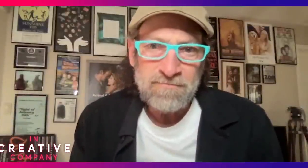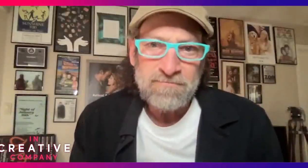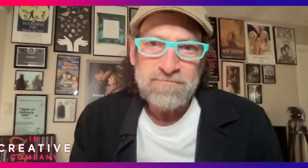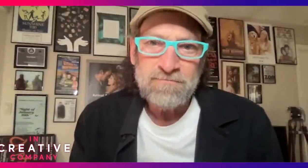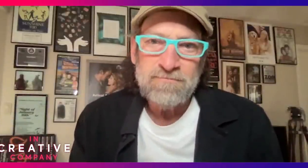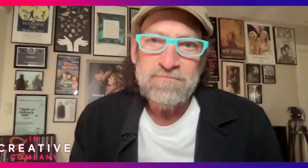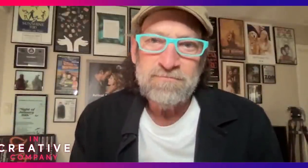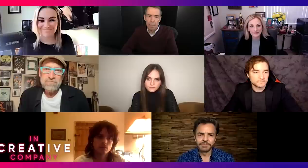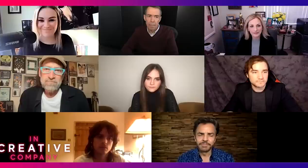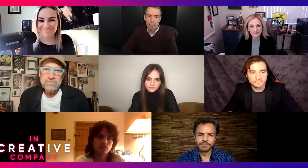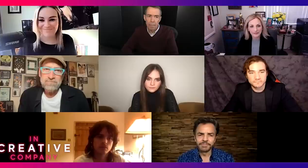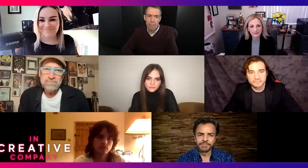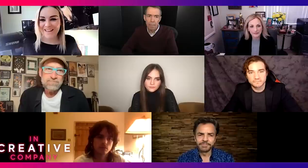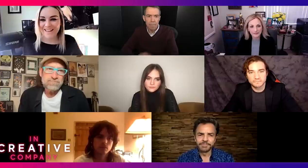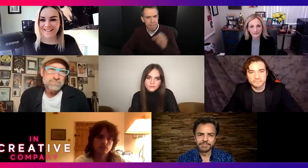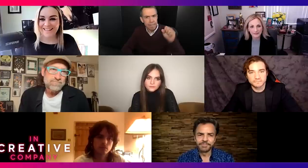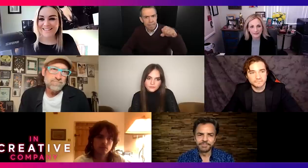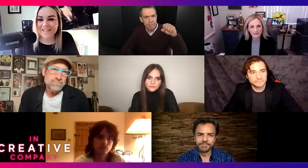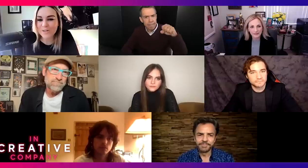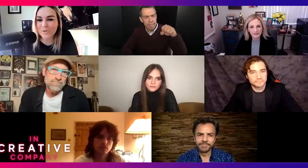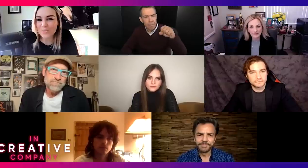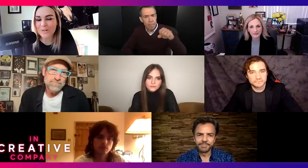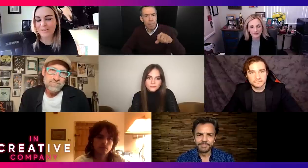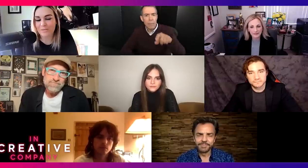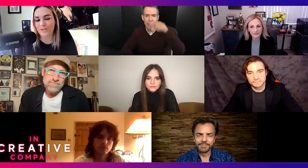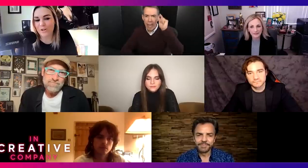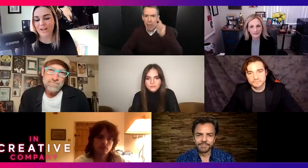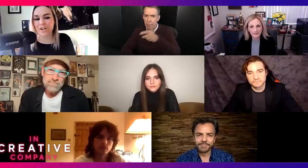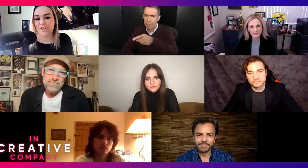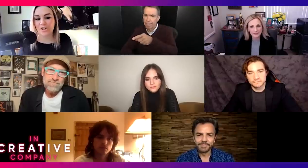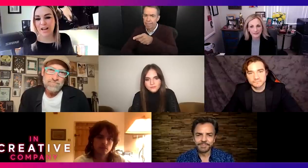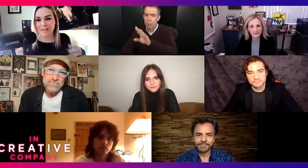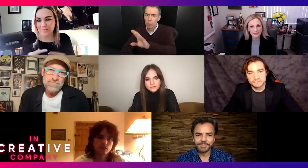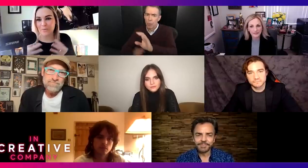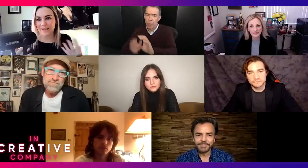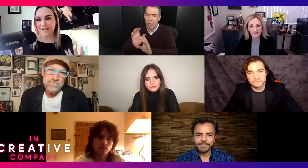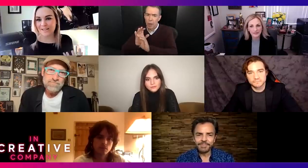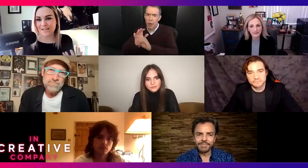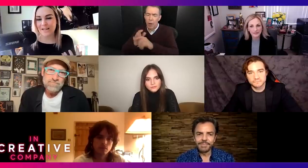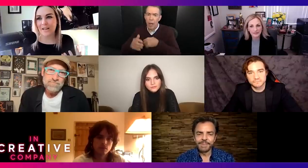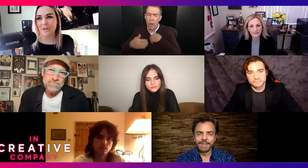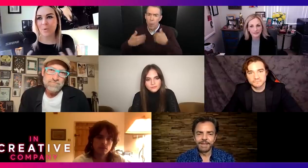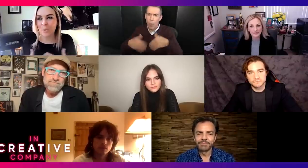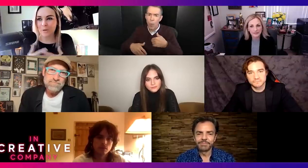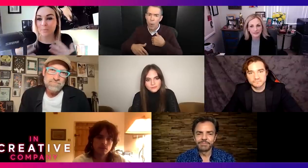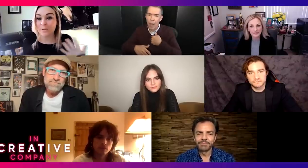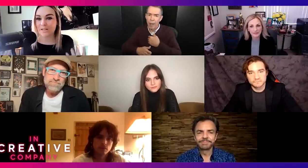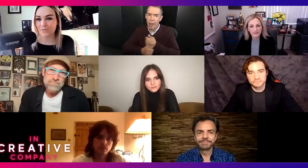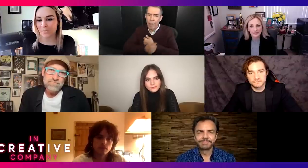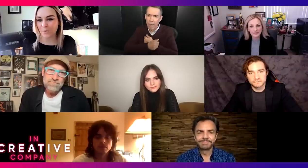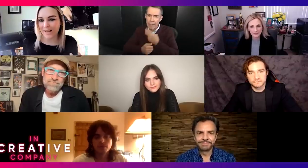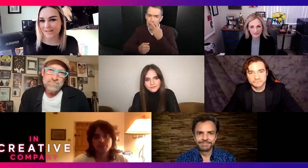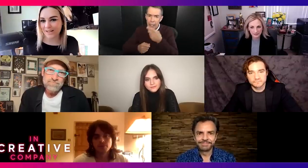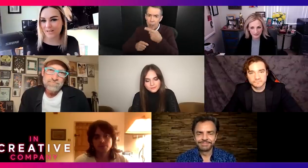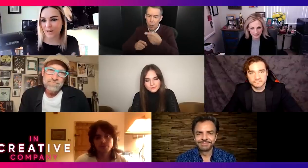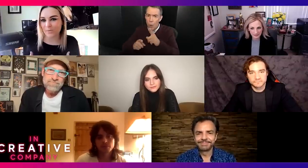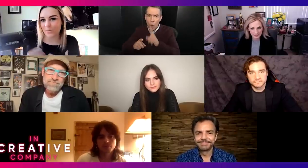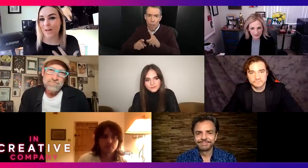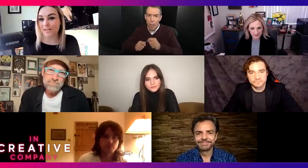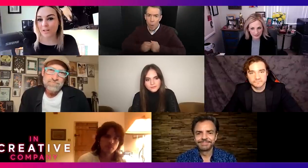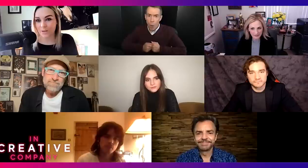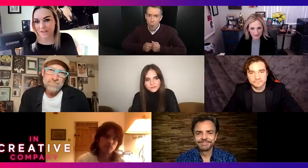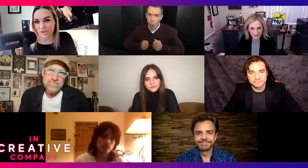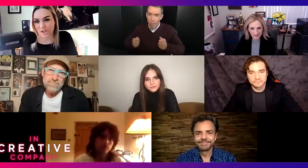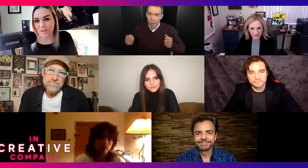story. Mm-hmm. And Daniel, with your character, I love that we get to see him open up in a different way as he